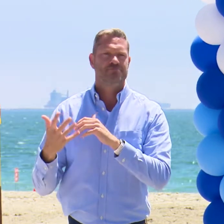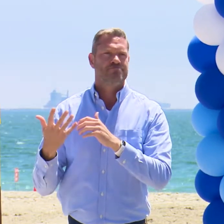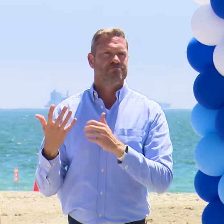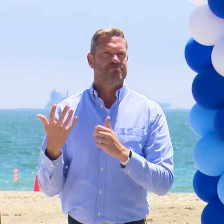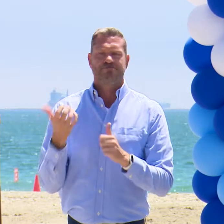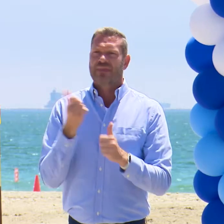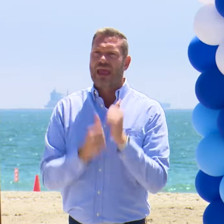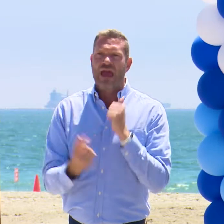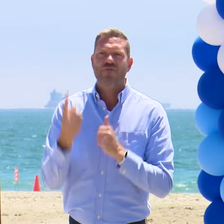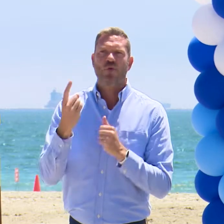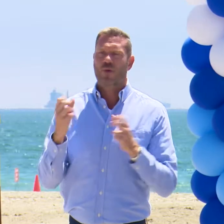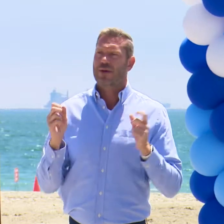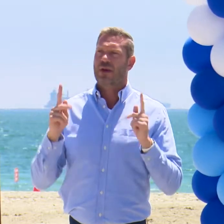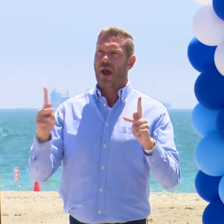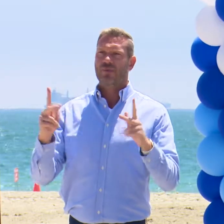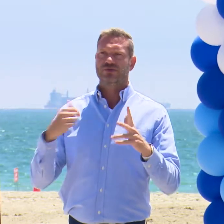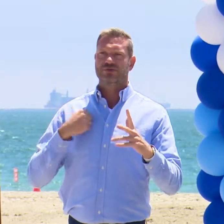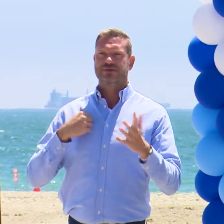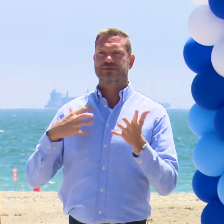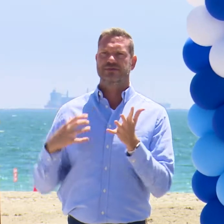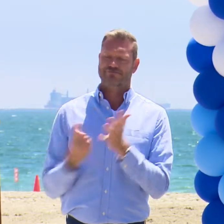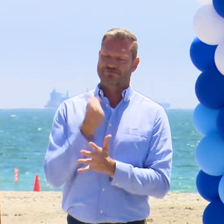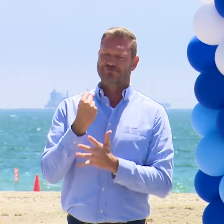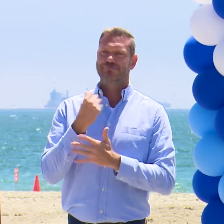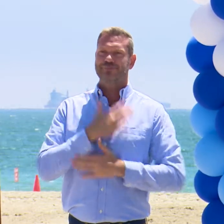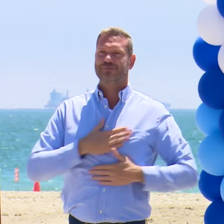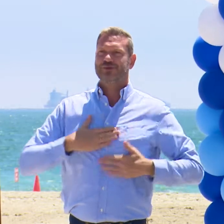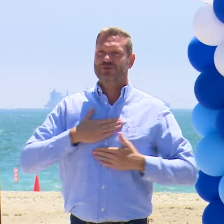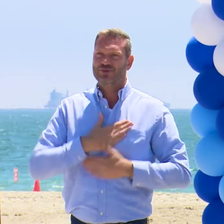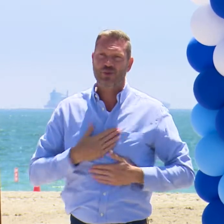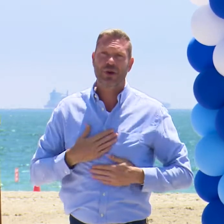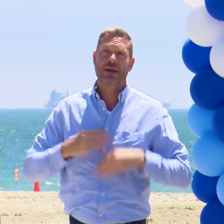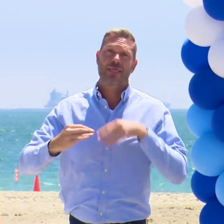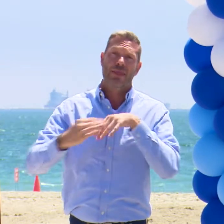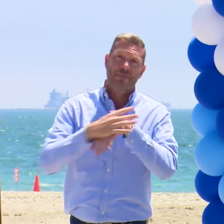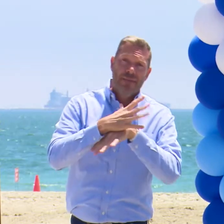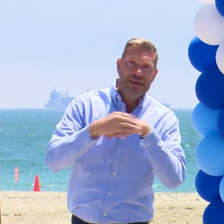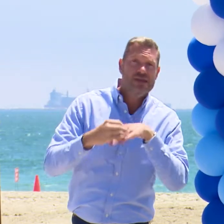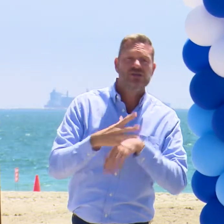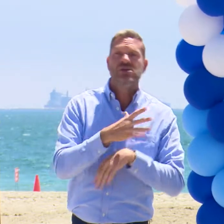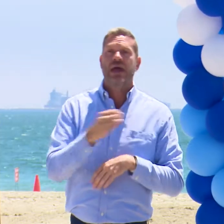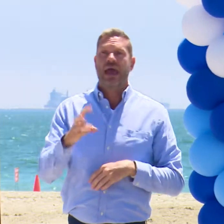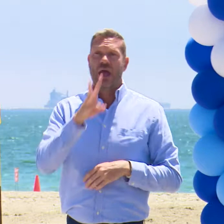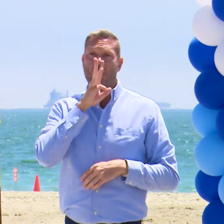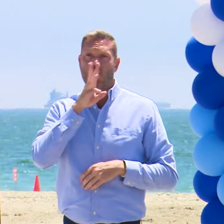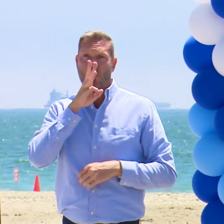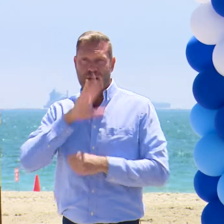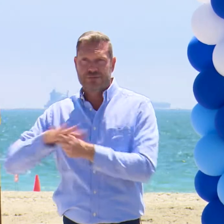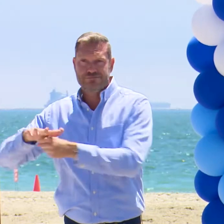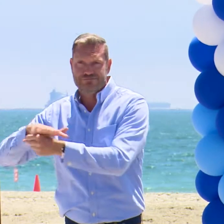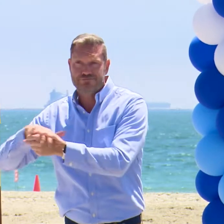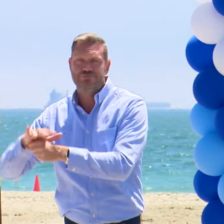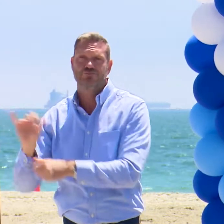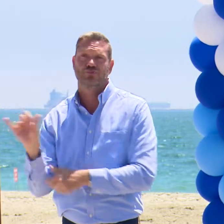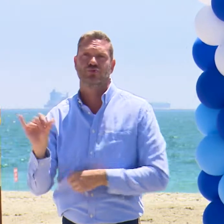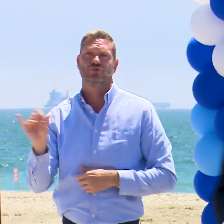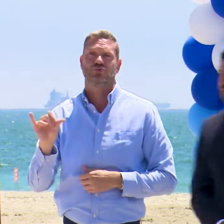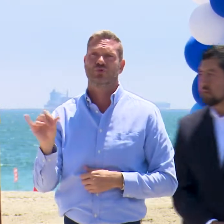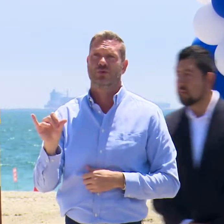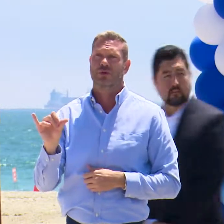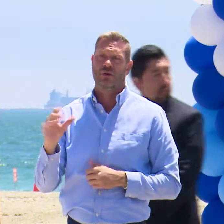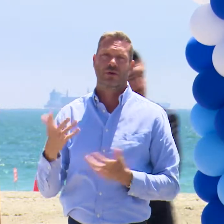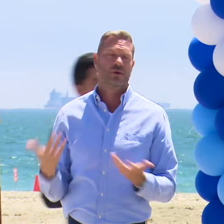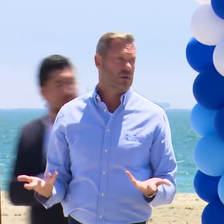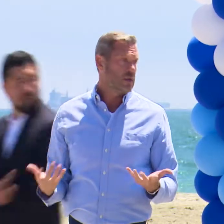opportunity to enjoy all of our beaches and waterways. So everyone deserves equal access to the